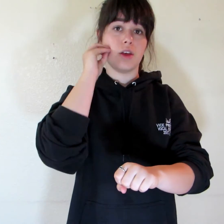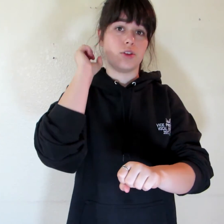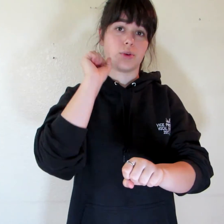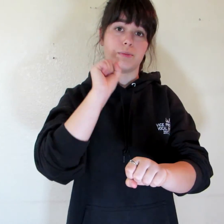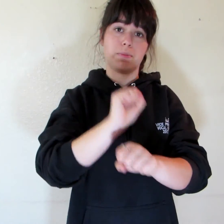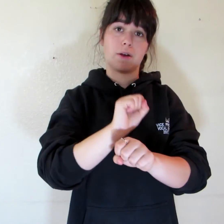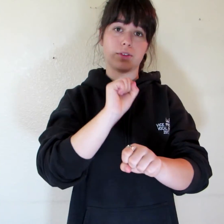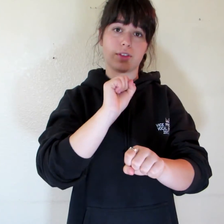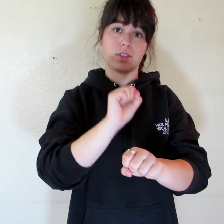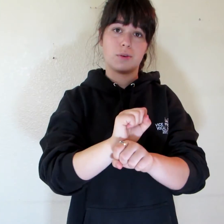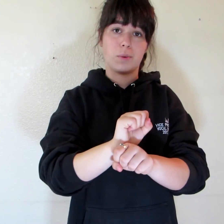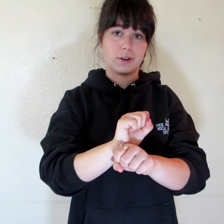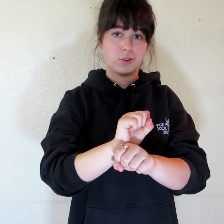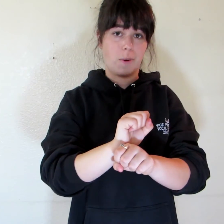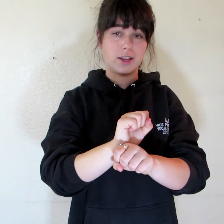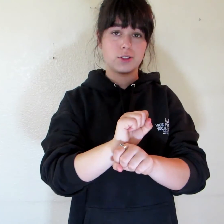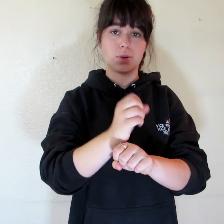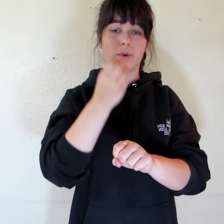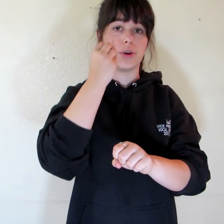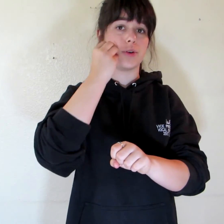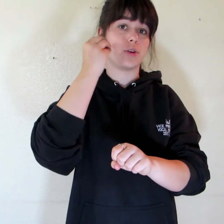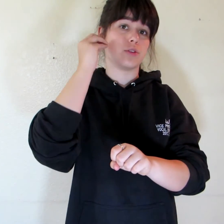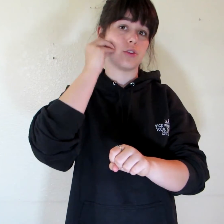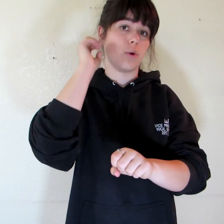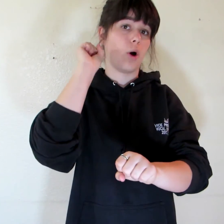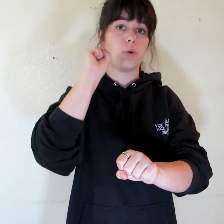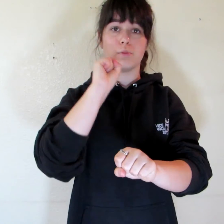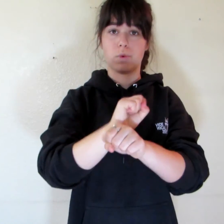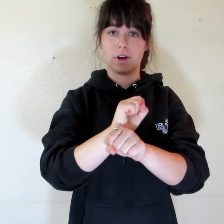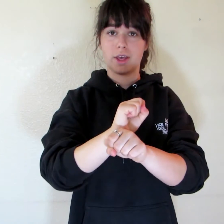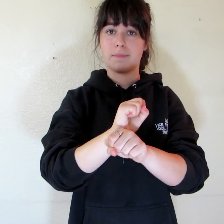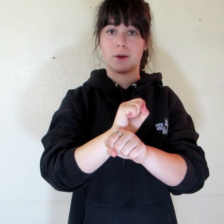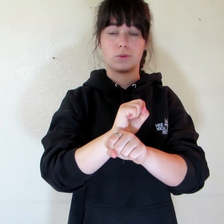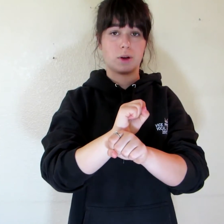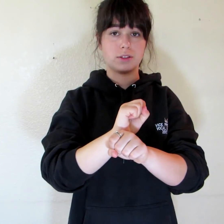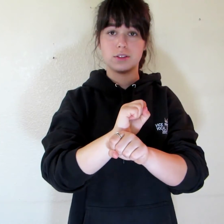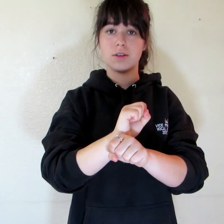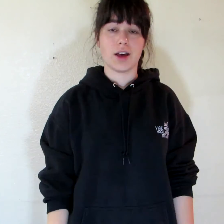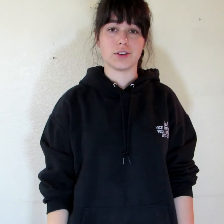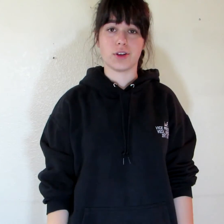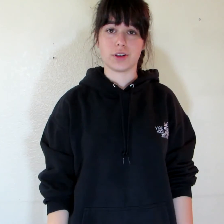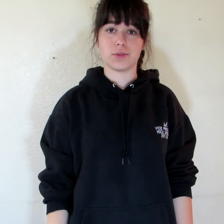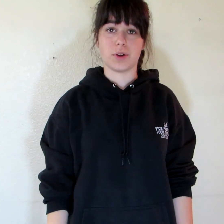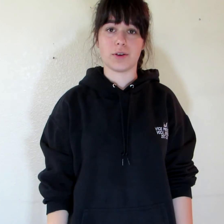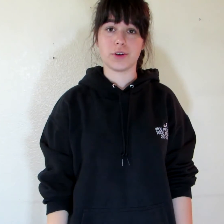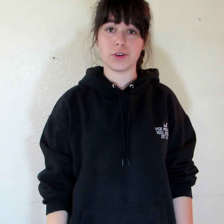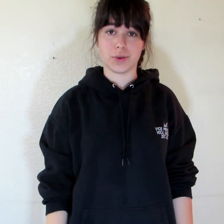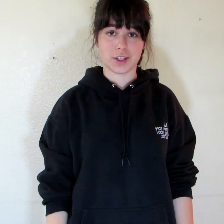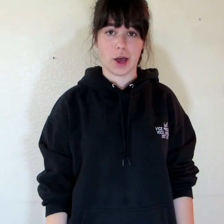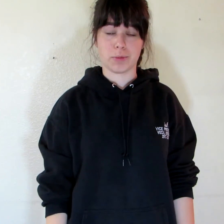You can bounce the work twice, or you can just go home, work, and bounce once, as long as whatever you're doing is comfortable